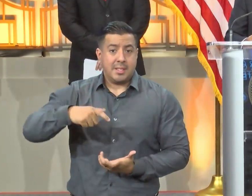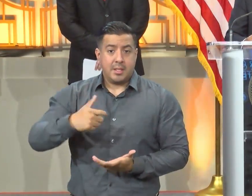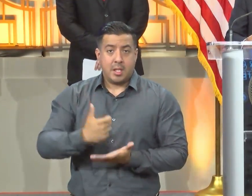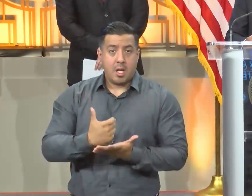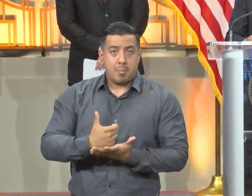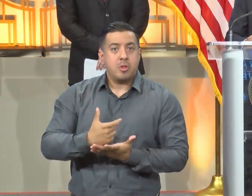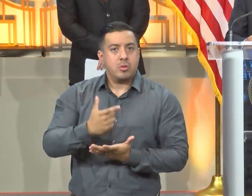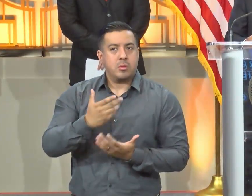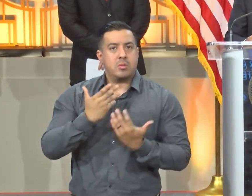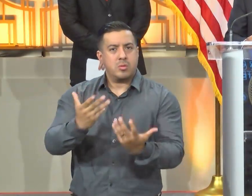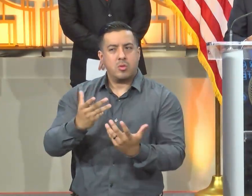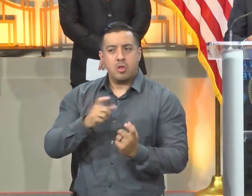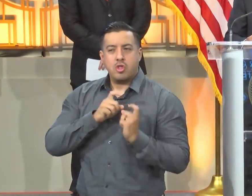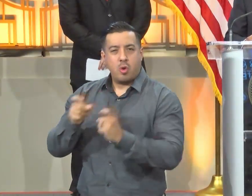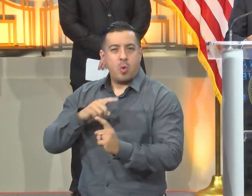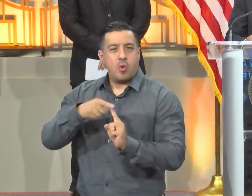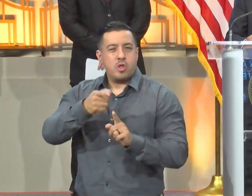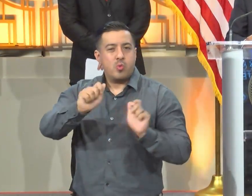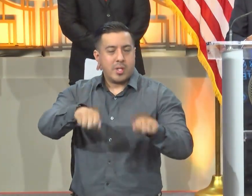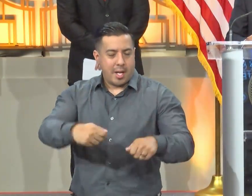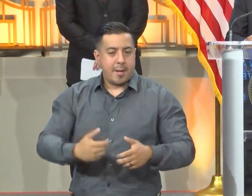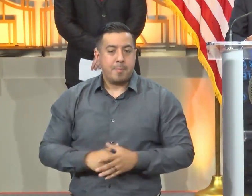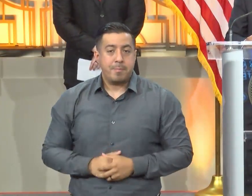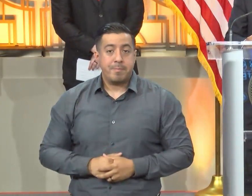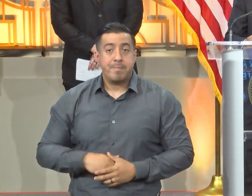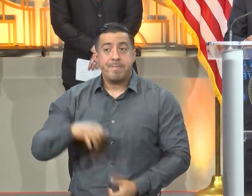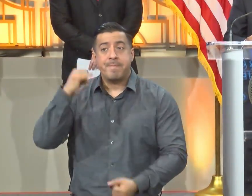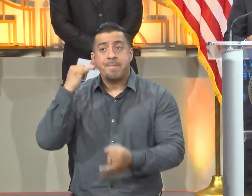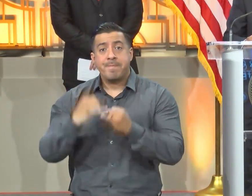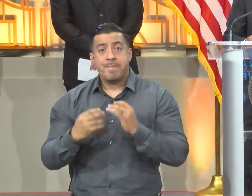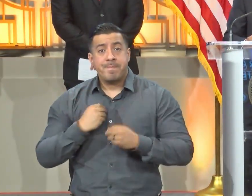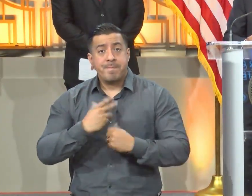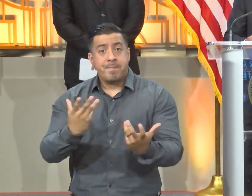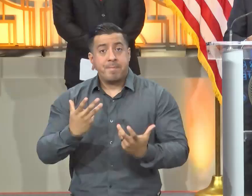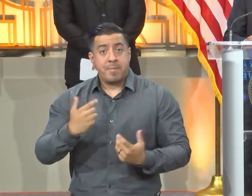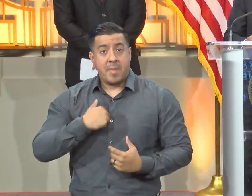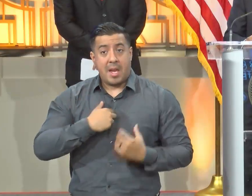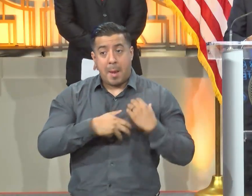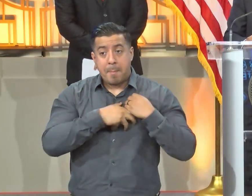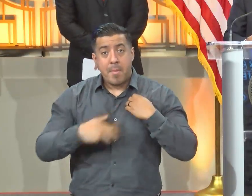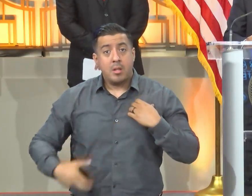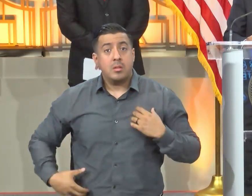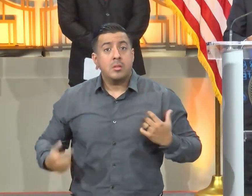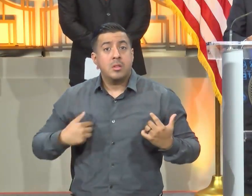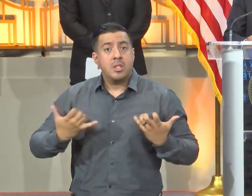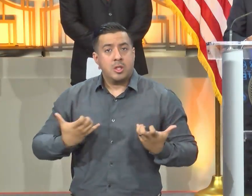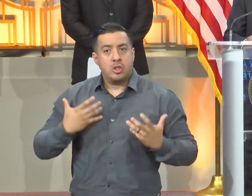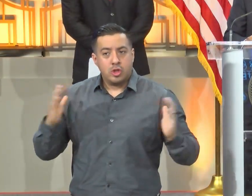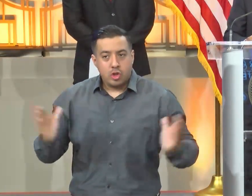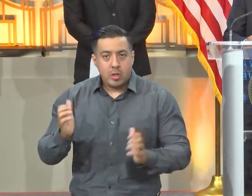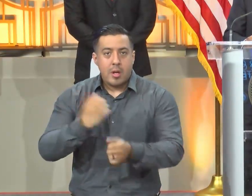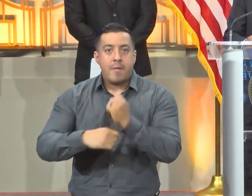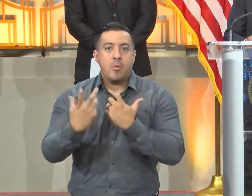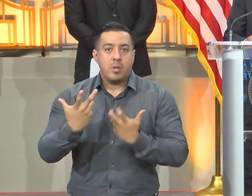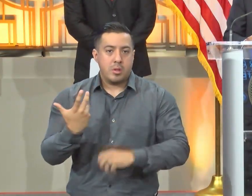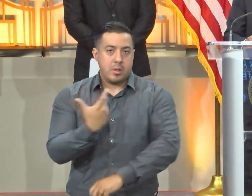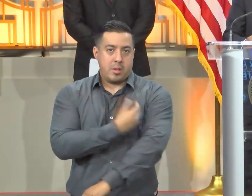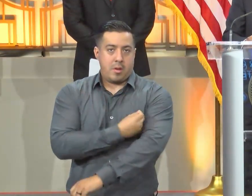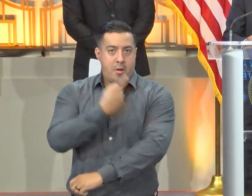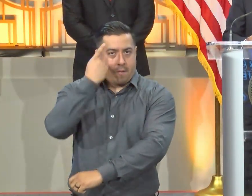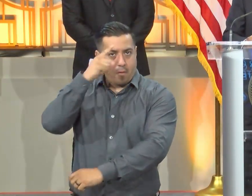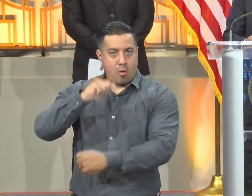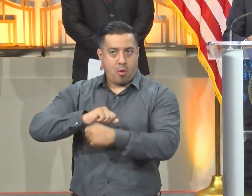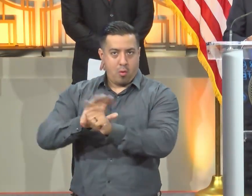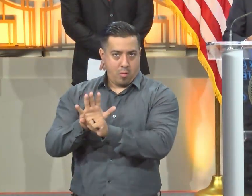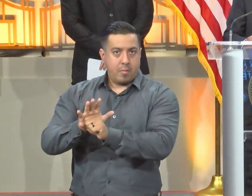donate when you can. And finally, I want to say that as mayor, I have encouraged people to get vaccinated against